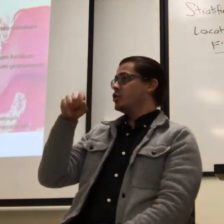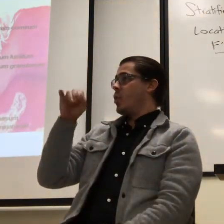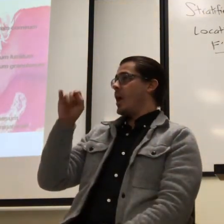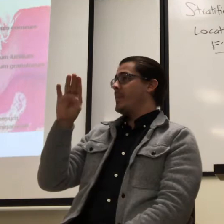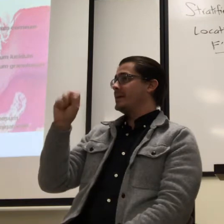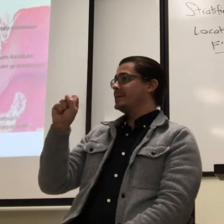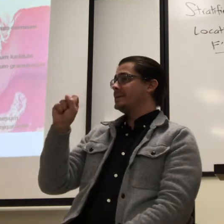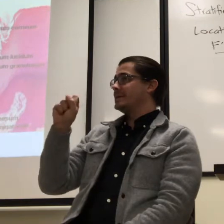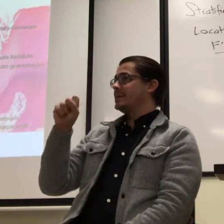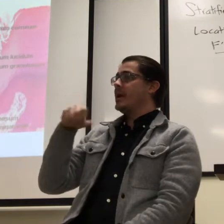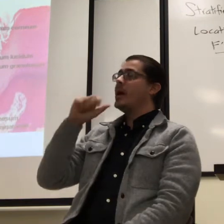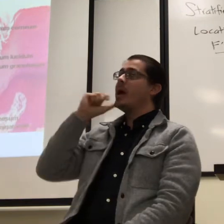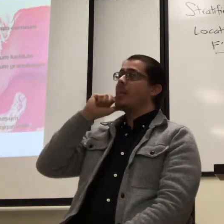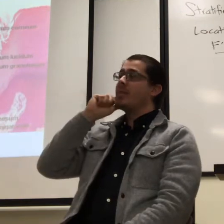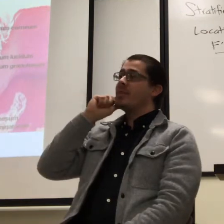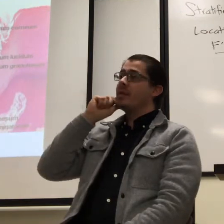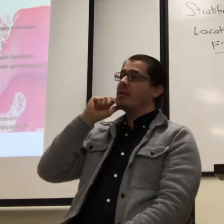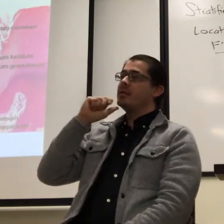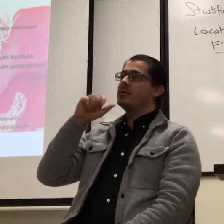keratinizing.